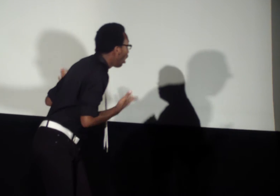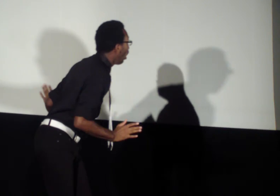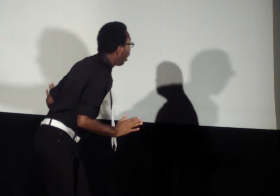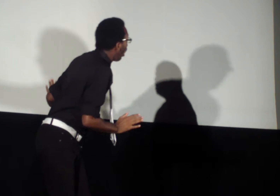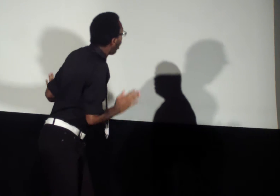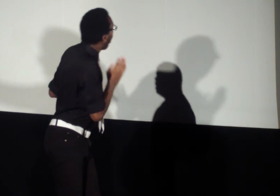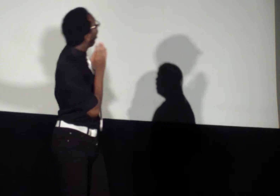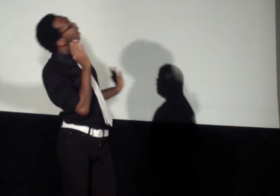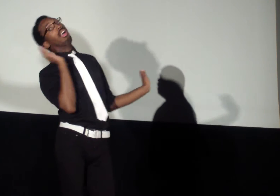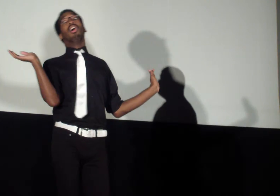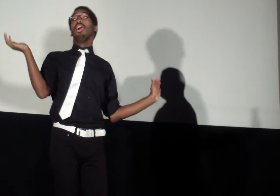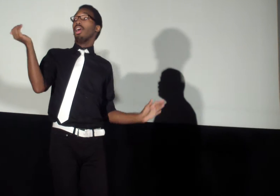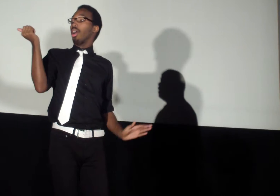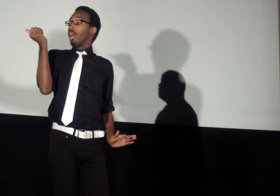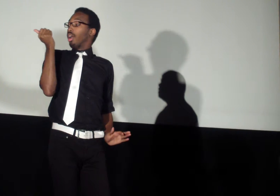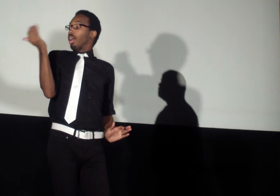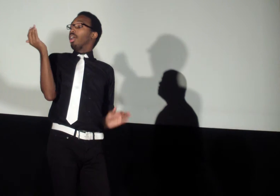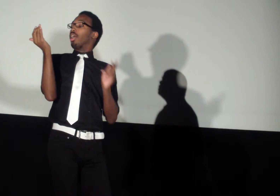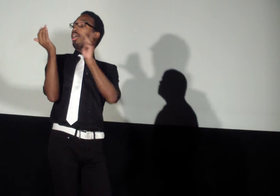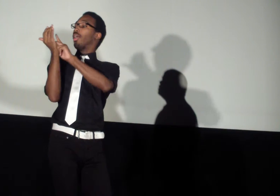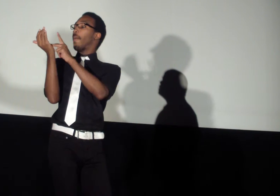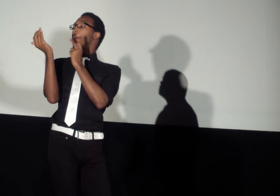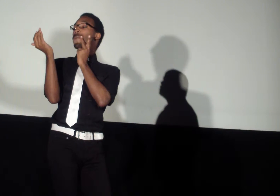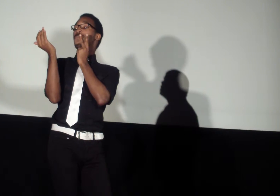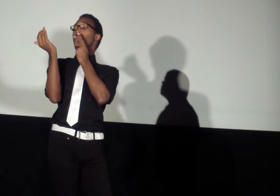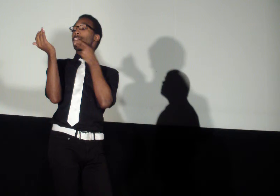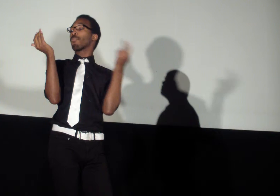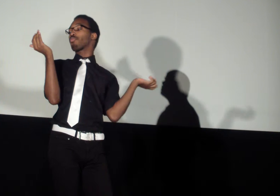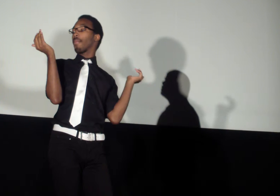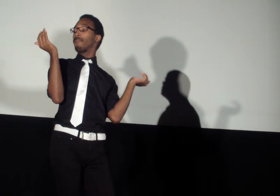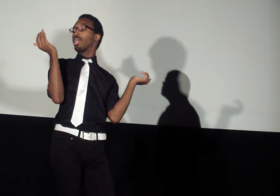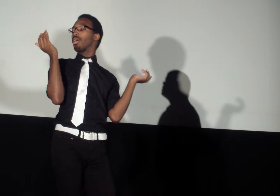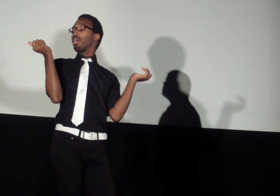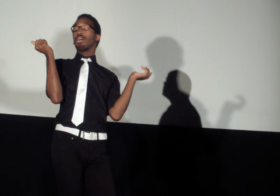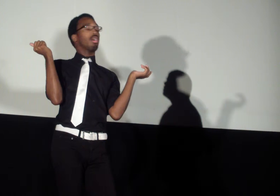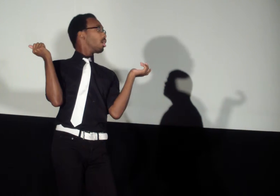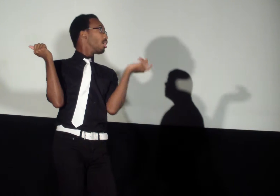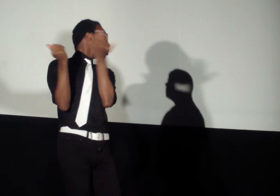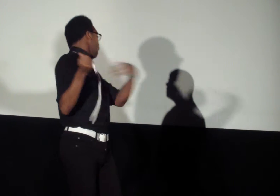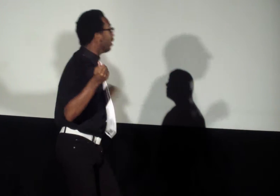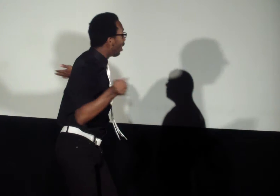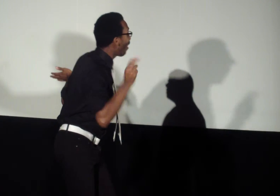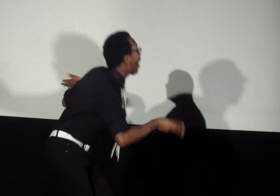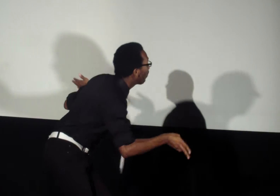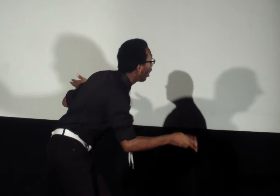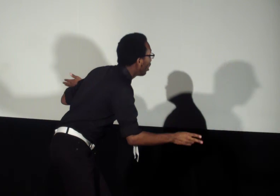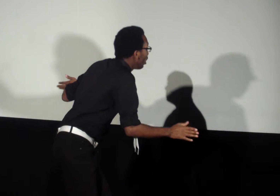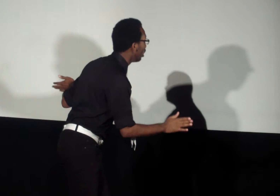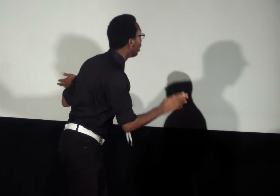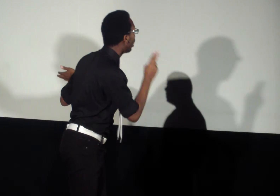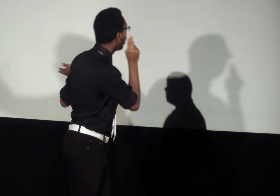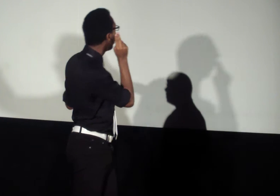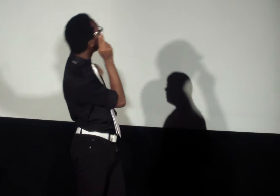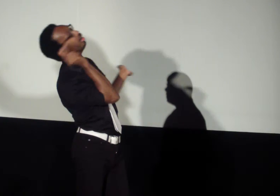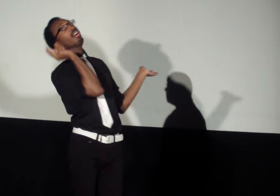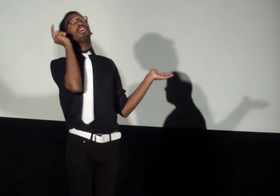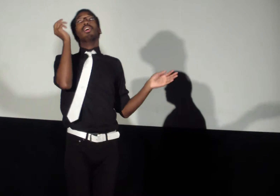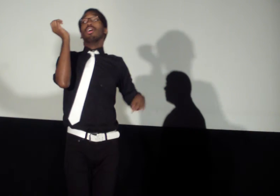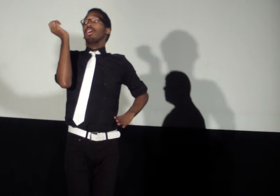you serious? Oh my God. Opening my compact, putting on my lipstick. Oh, you stop. Hurry up.